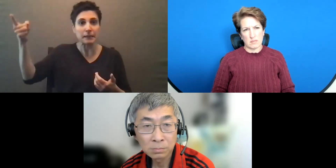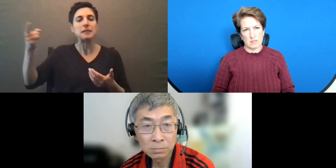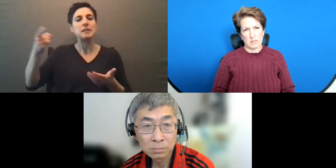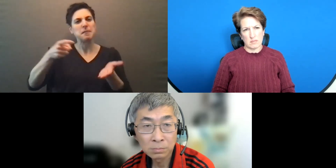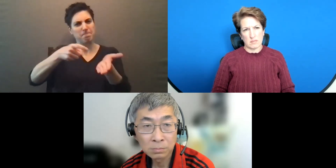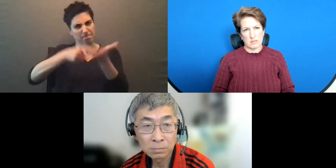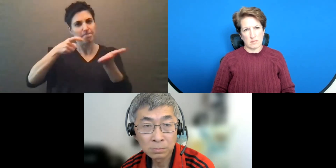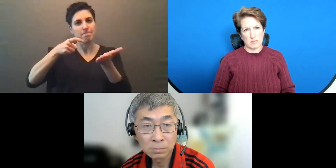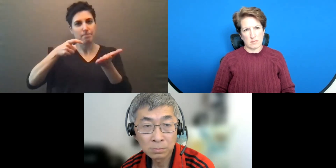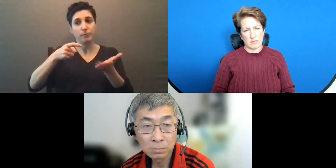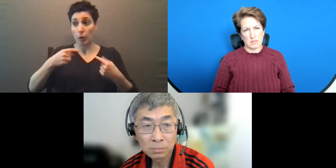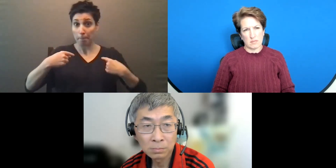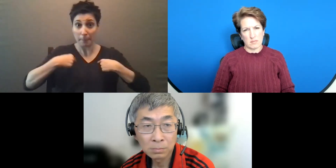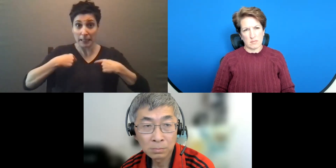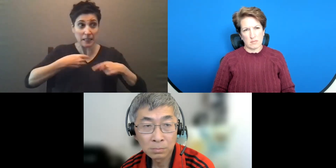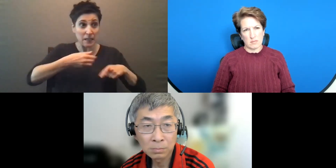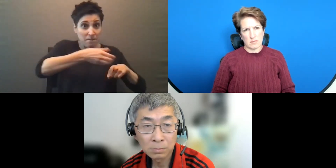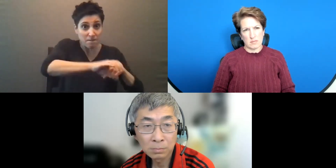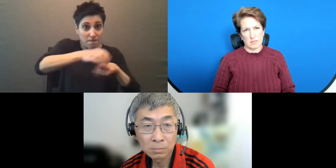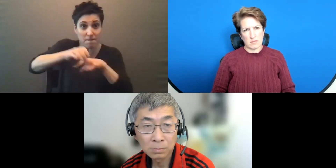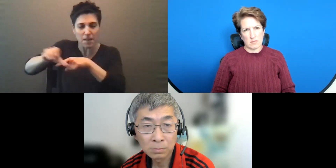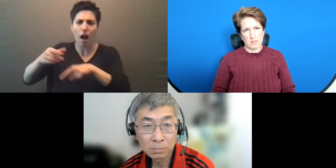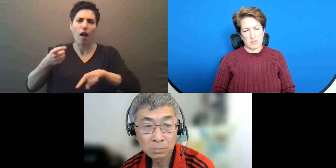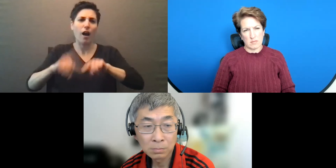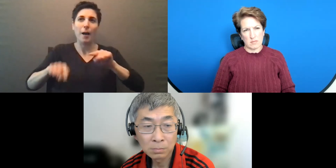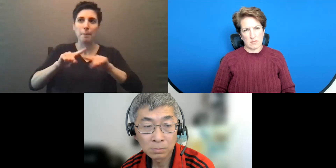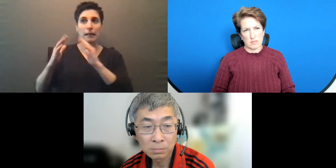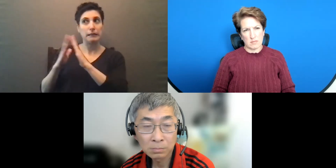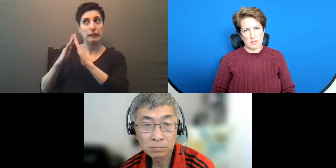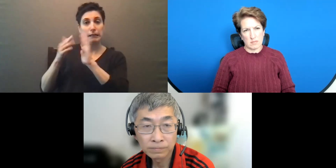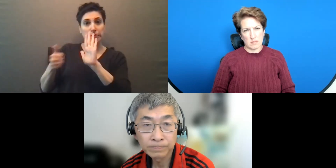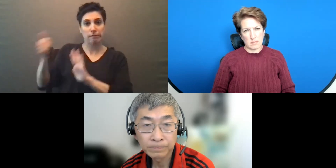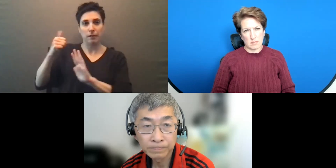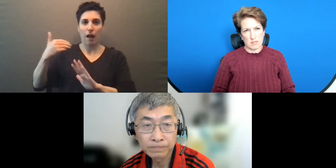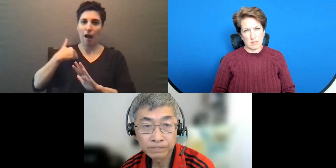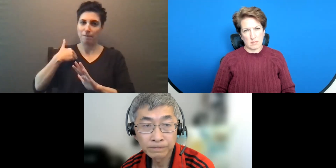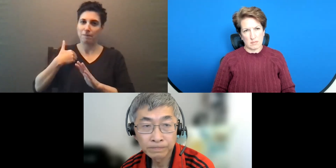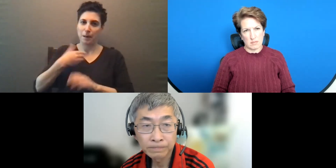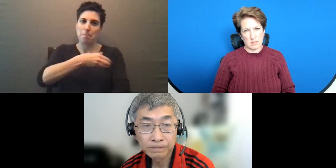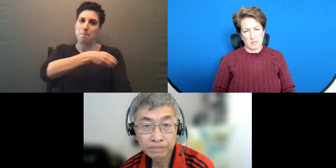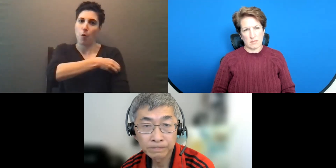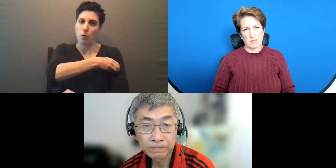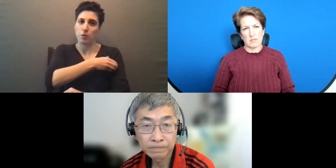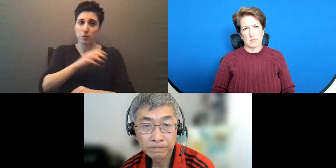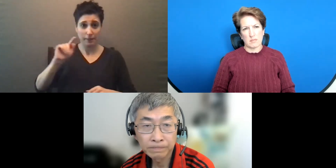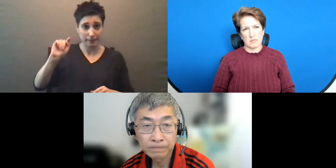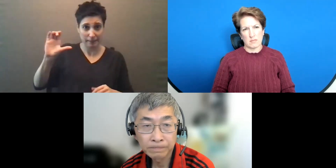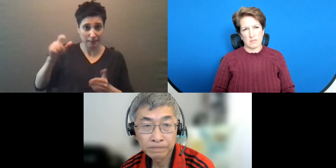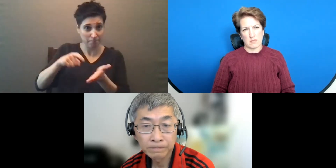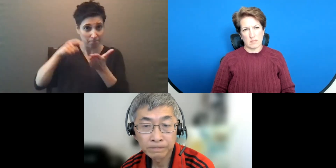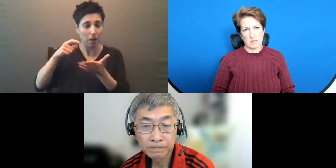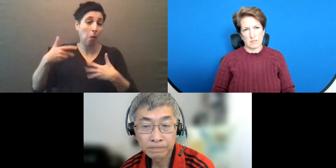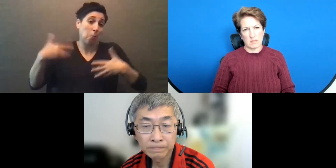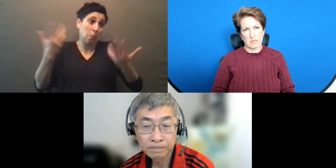but city has a power, and they can put it into power. And we can work under cities' rules